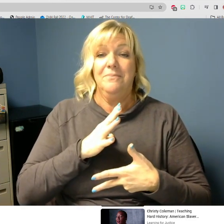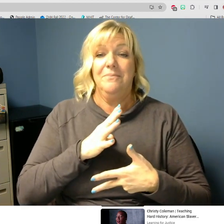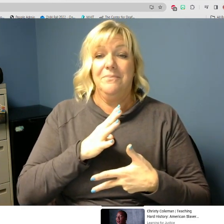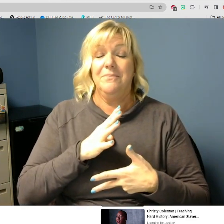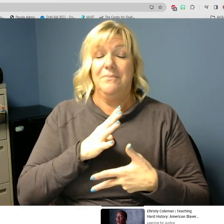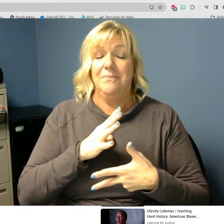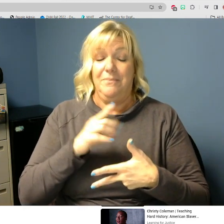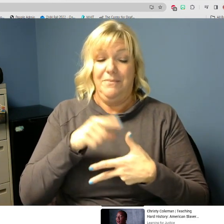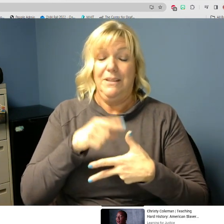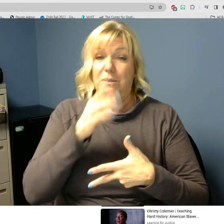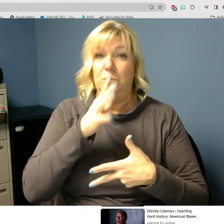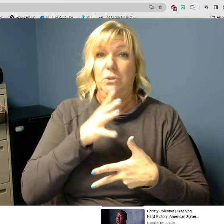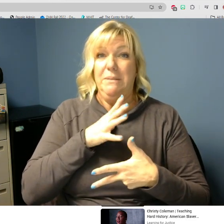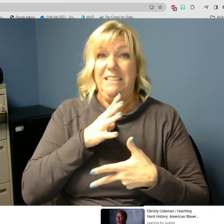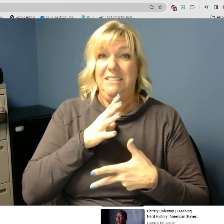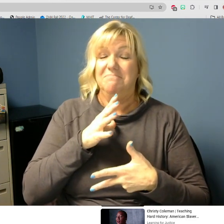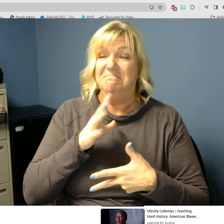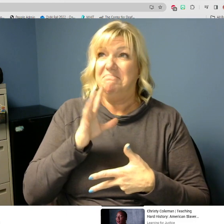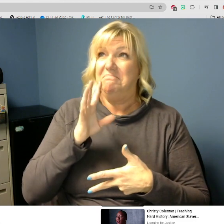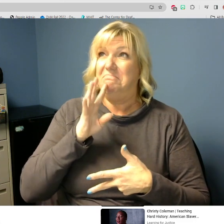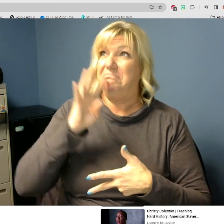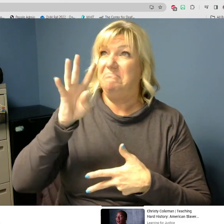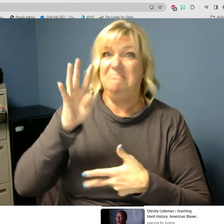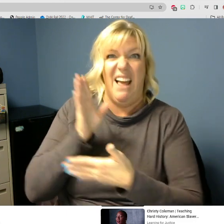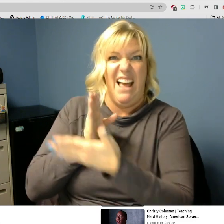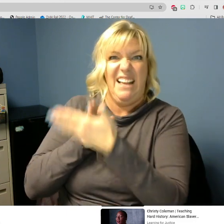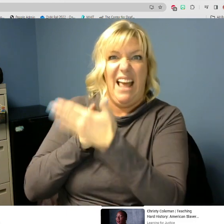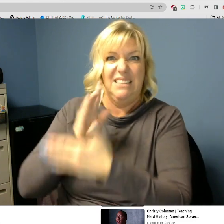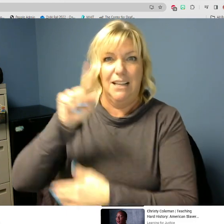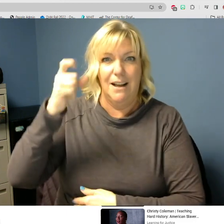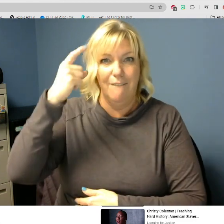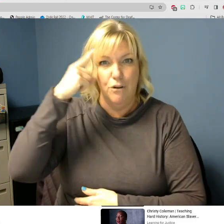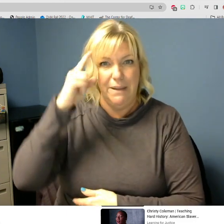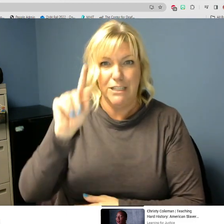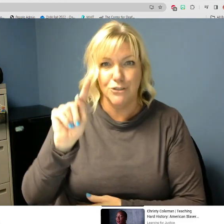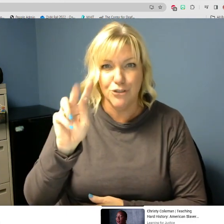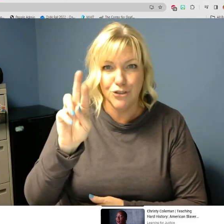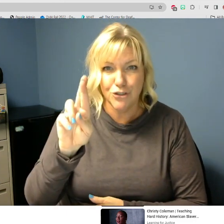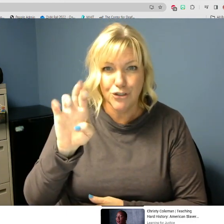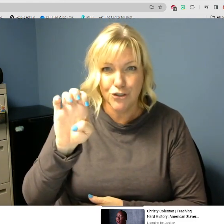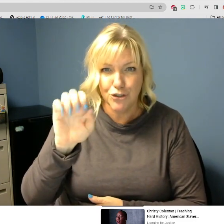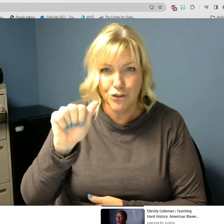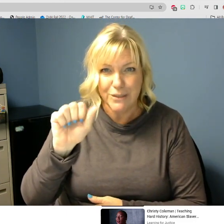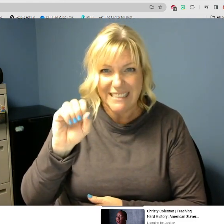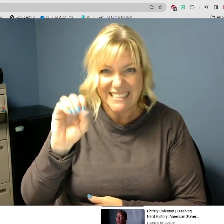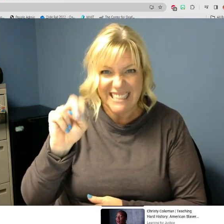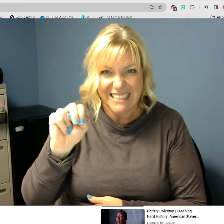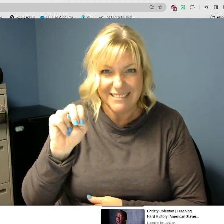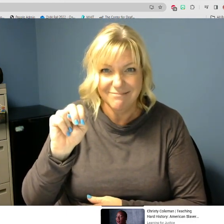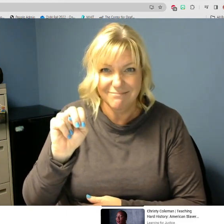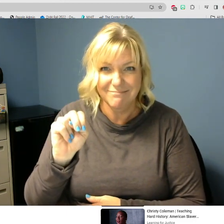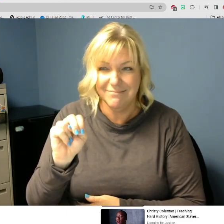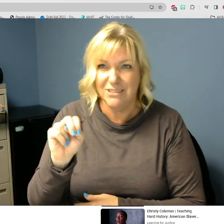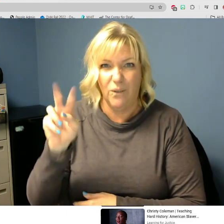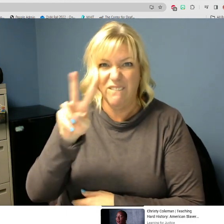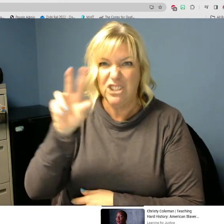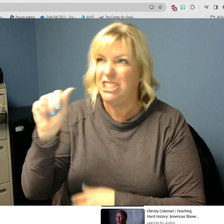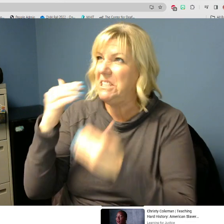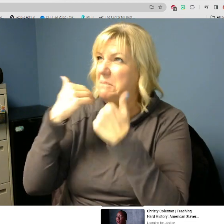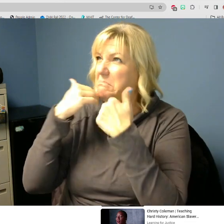when she this is treason if you participate in this rebellion. You've gone against the colony of Virginia. You're trying to overthrow the government, and so